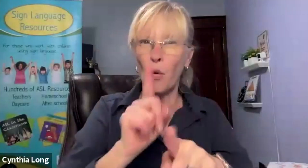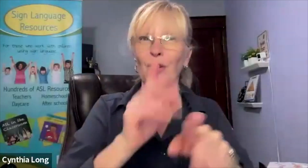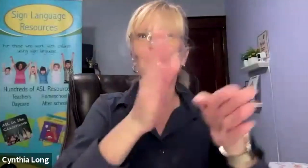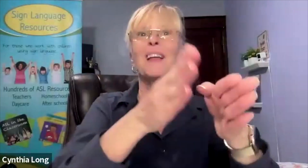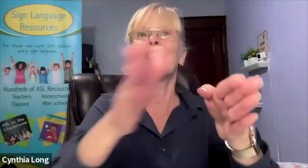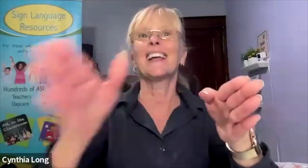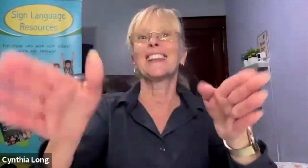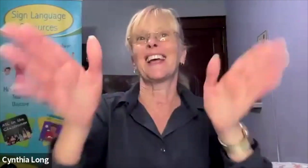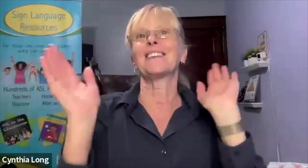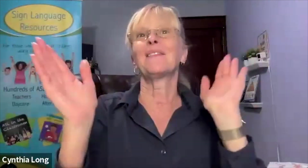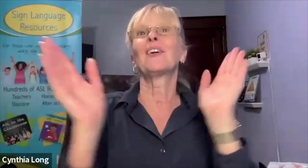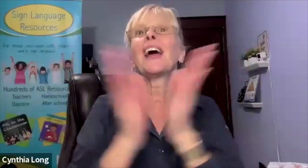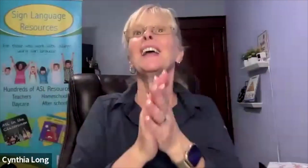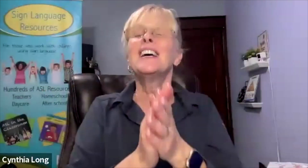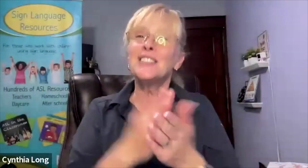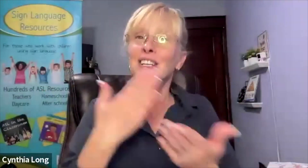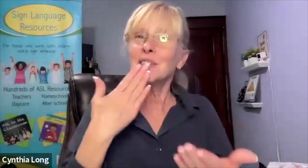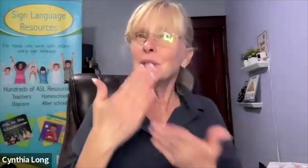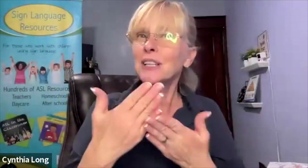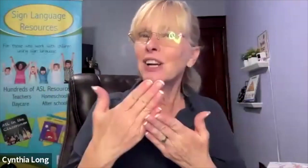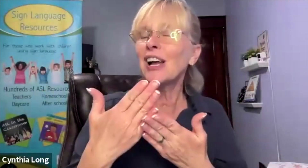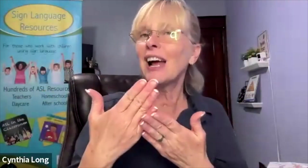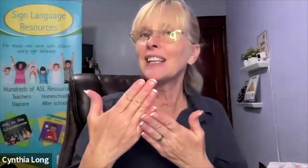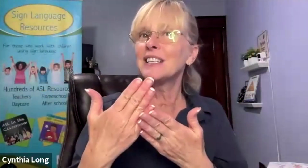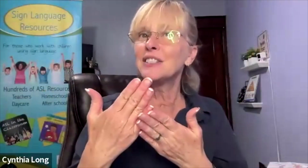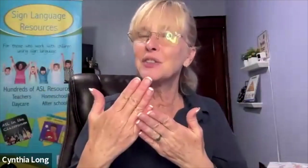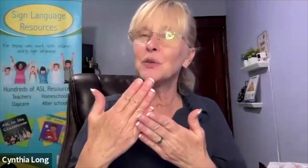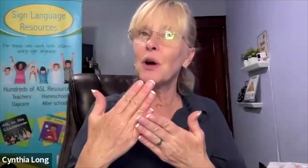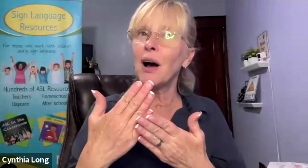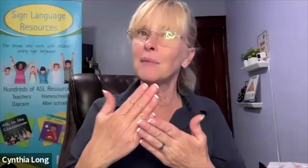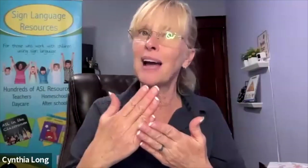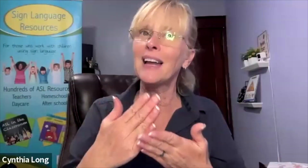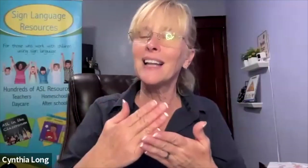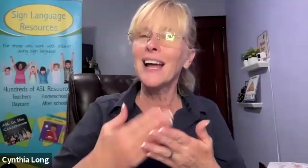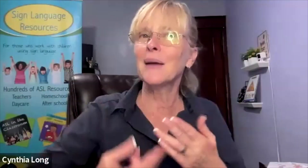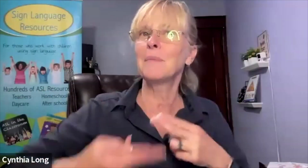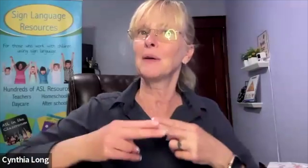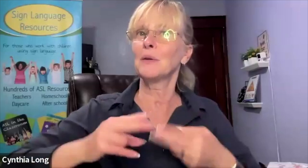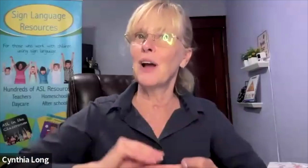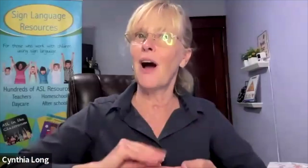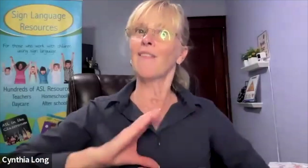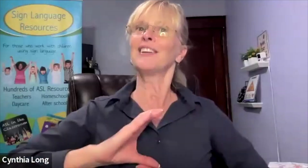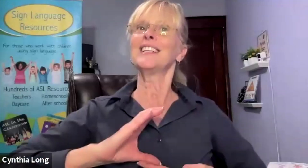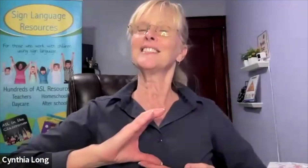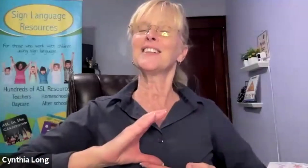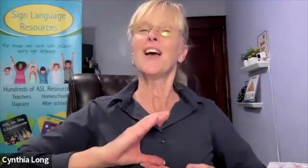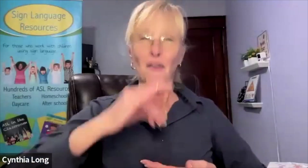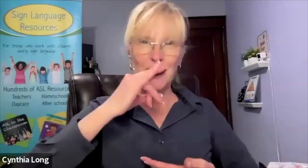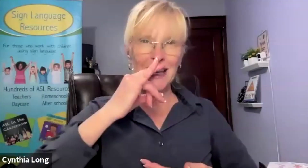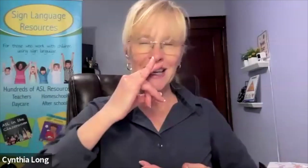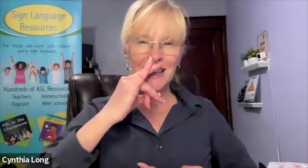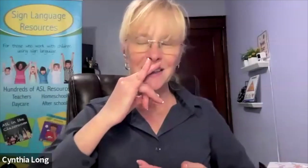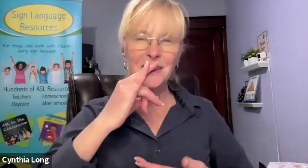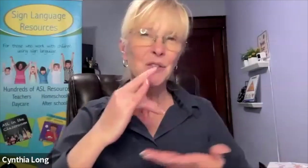order, like that. Okay, so that's a really good idea to kind of like build confidence for the kids